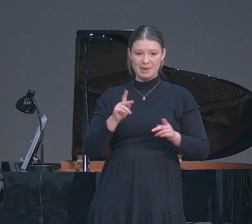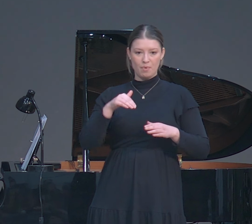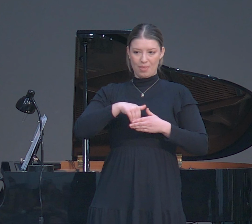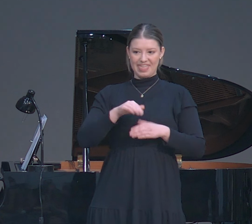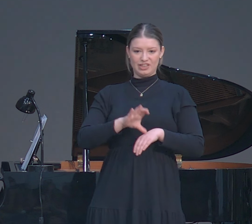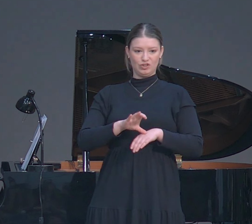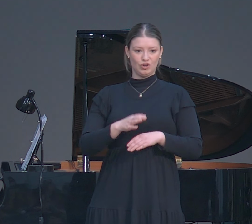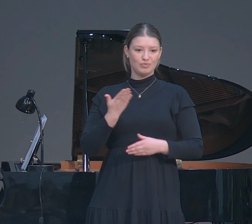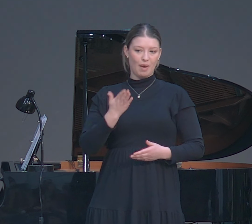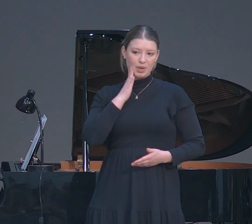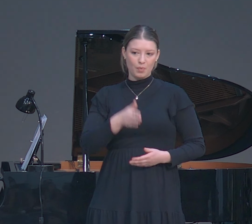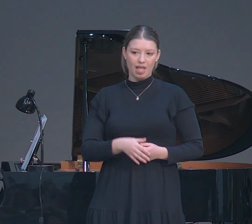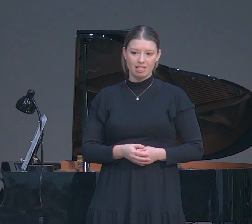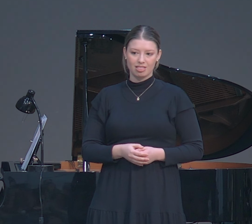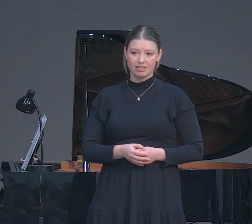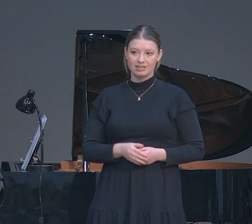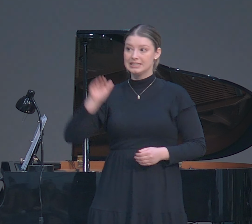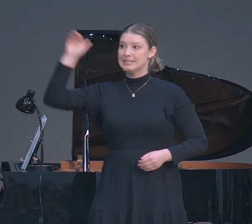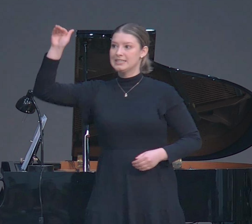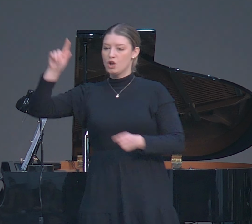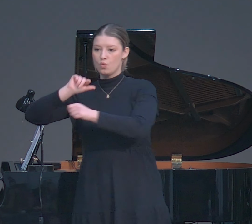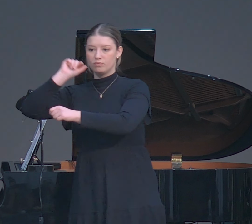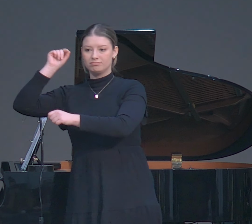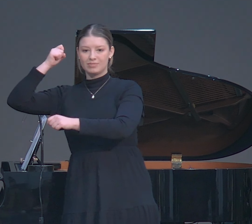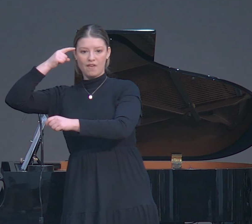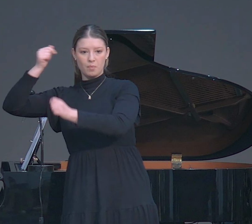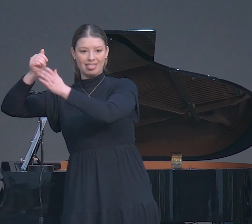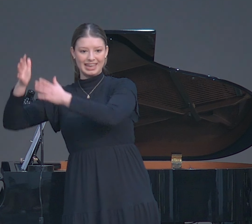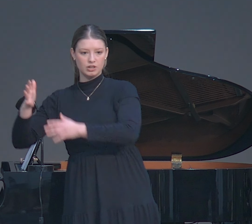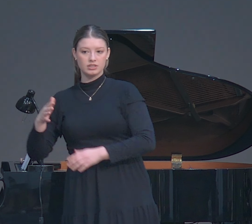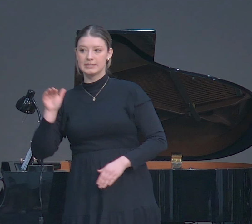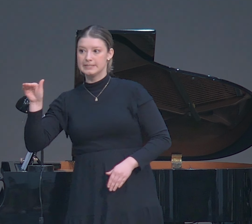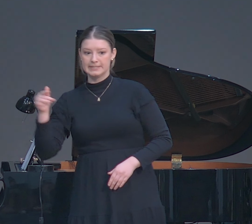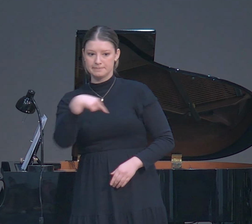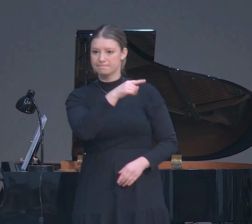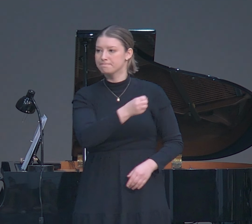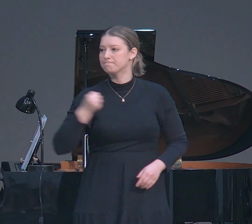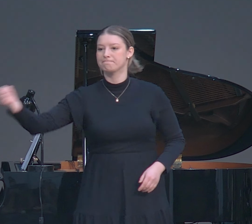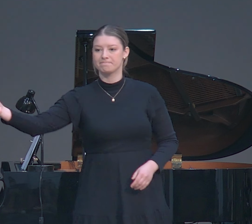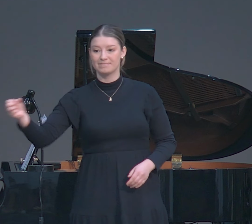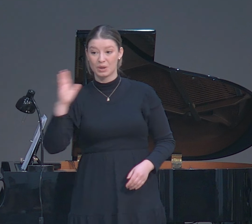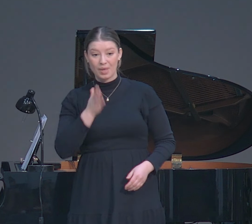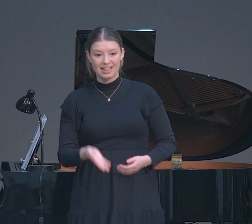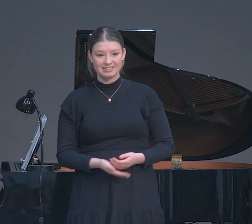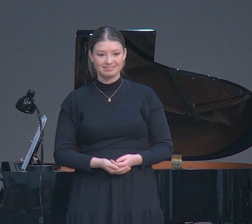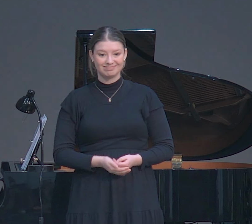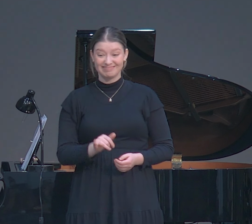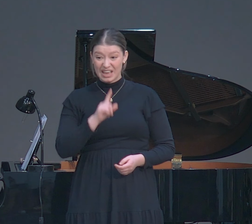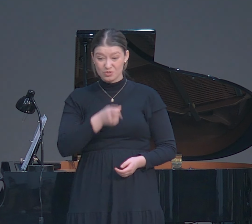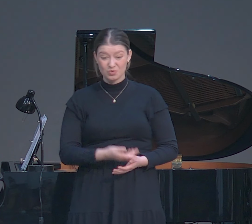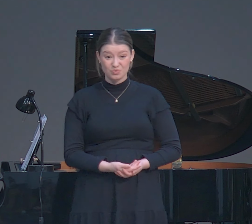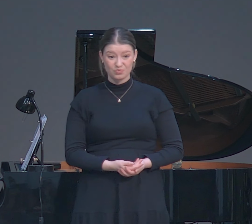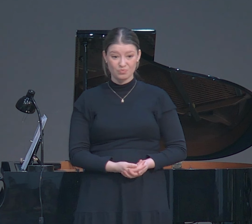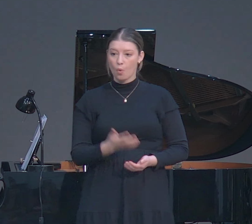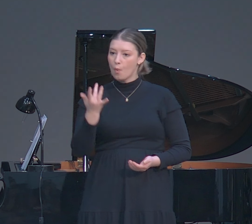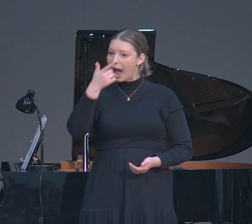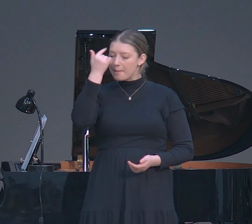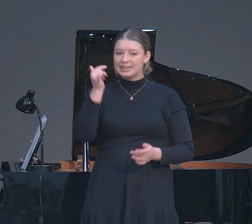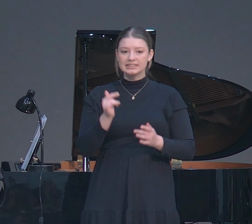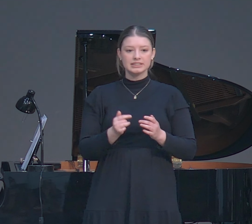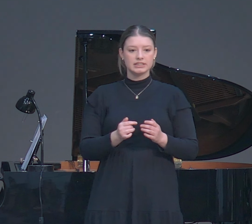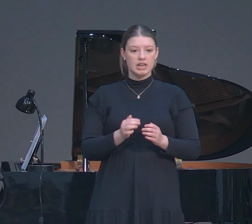church. That's just the reality. Why? Well, because Jesus said that the reality will be that not